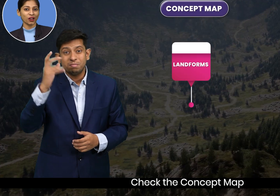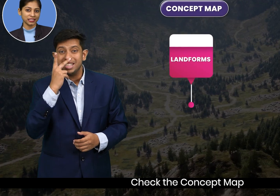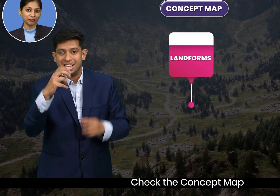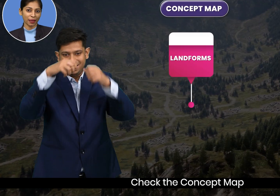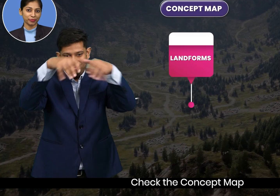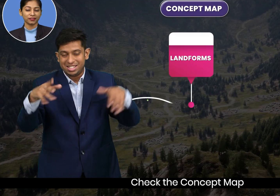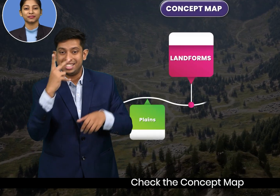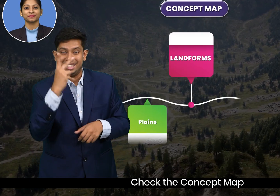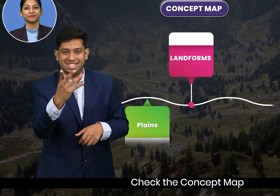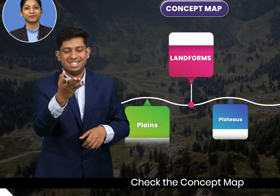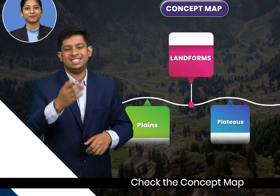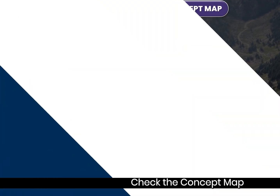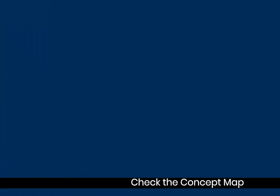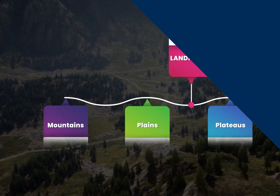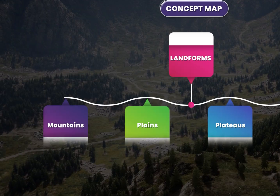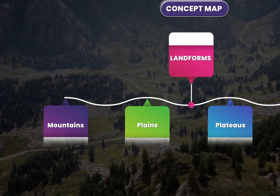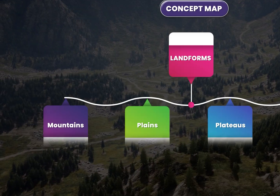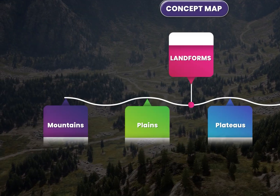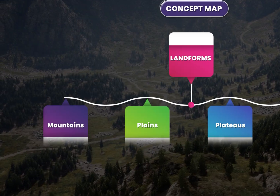Check the concept map.